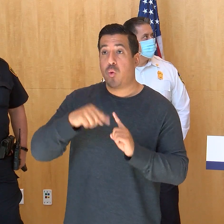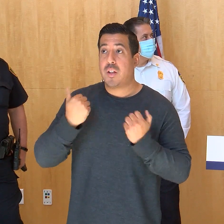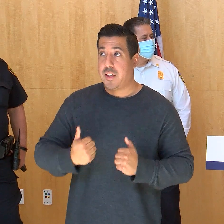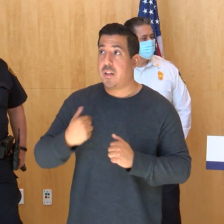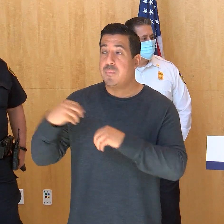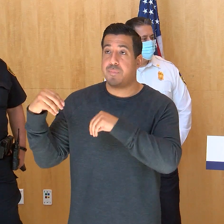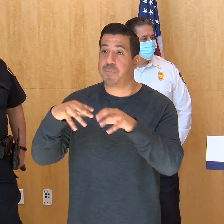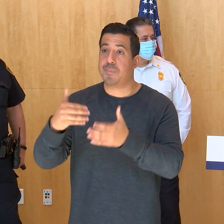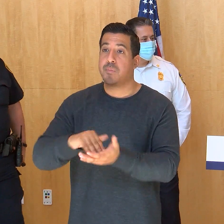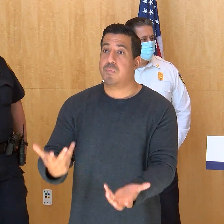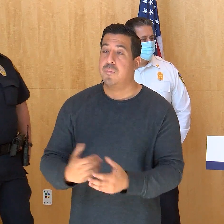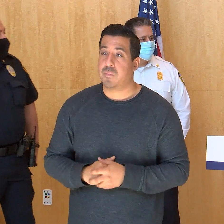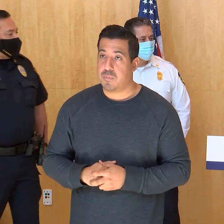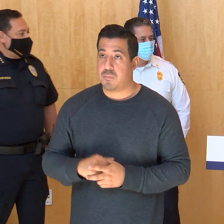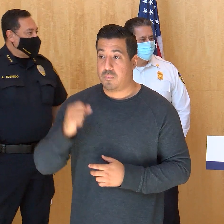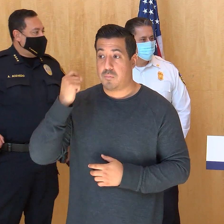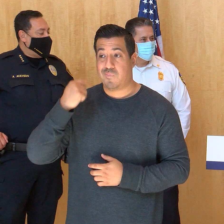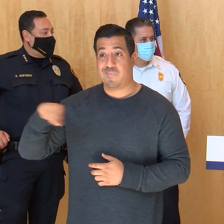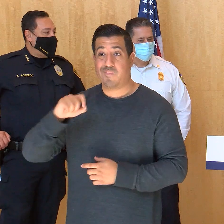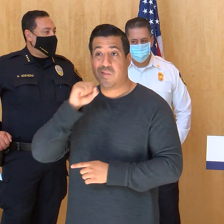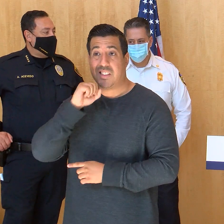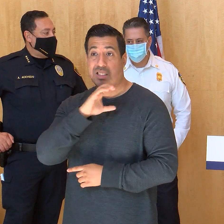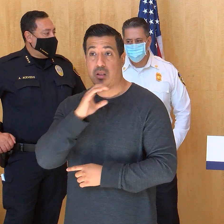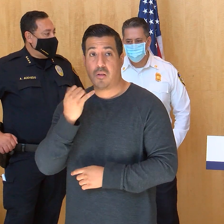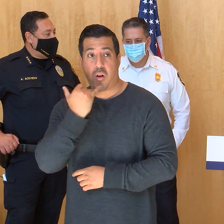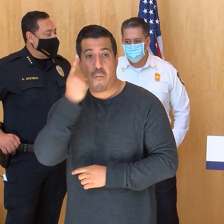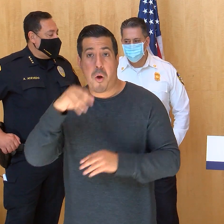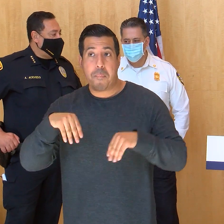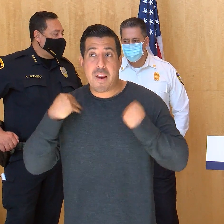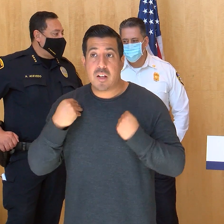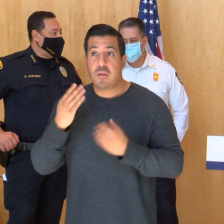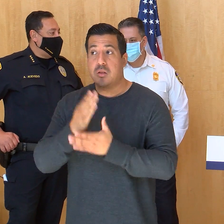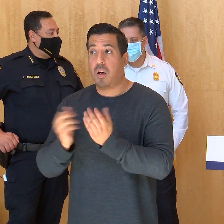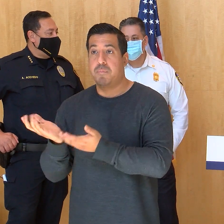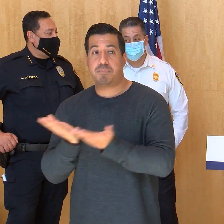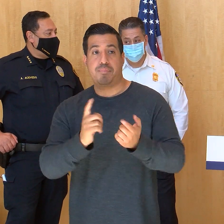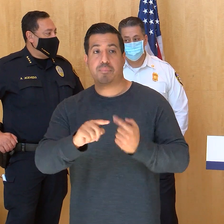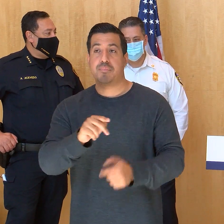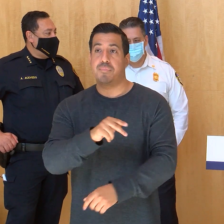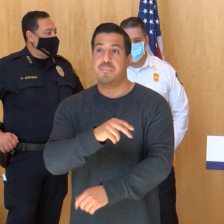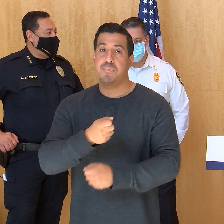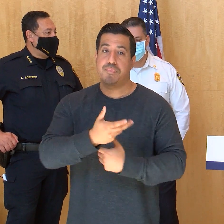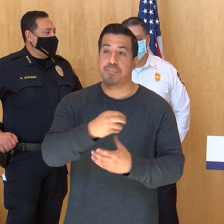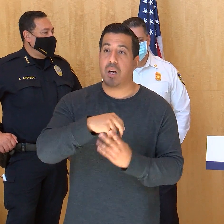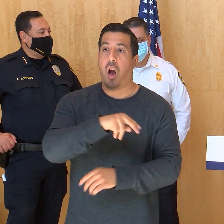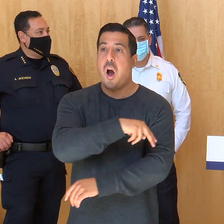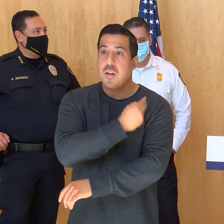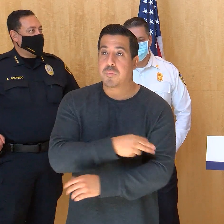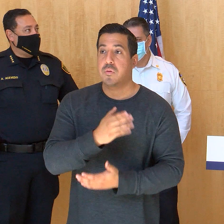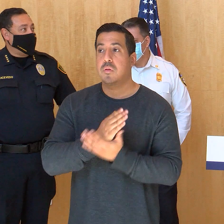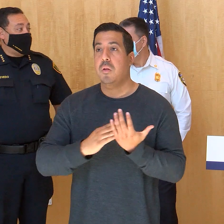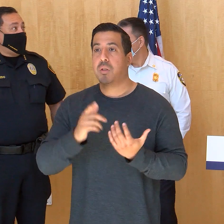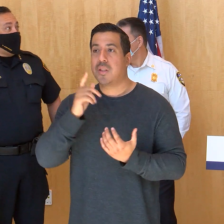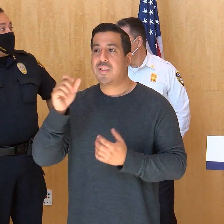lights. We have had seniors who are calling for blankets, seniors taken to hospitals, and certainly there are critically needed people,